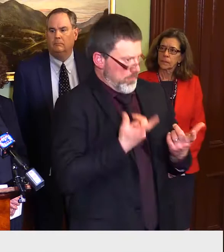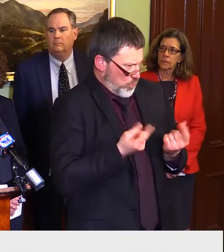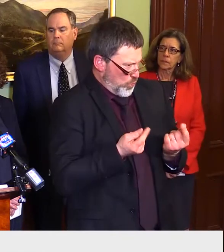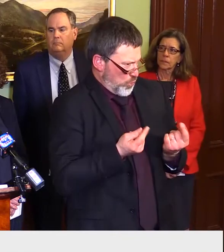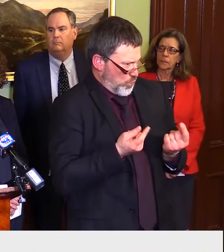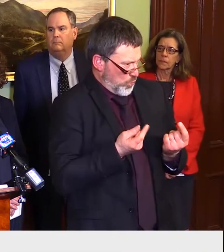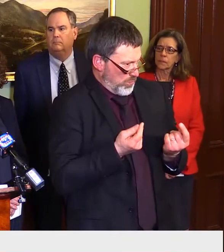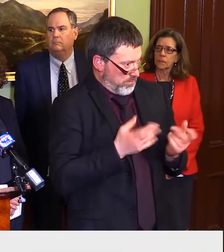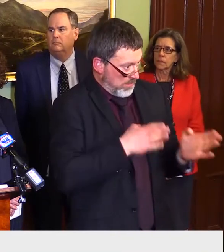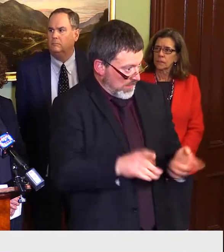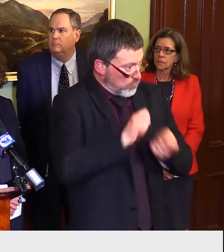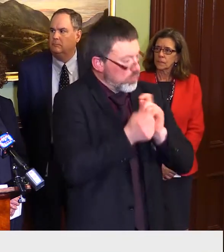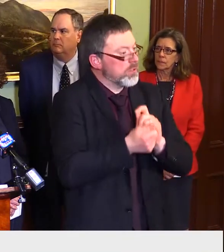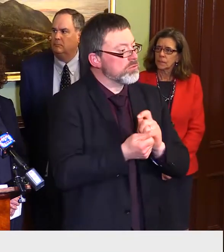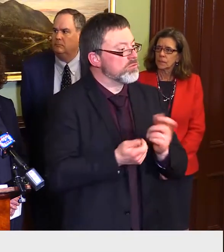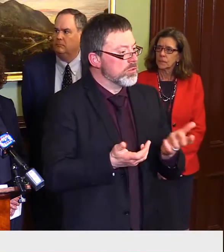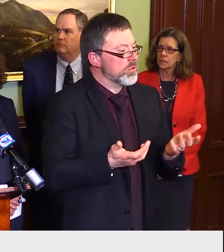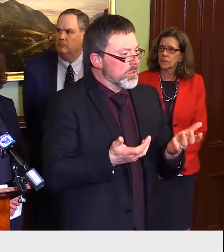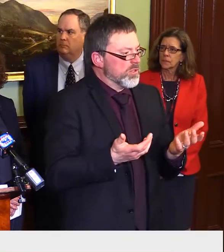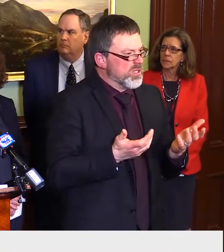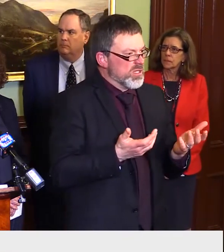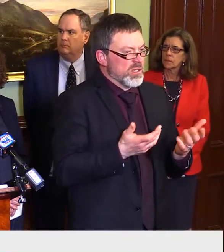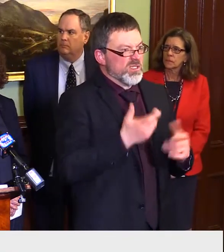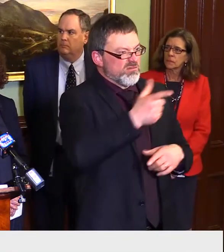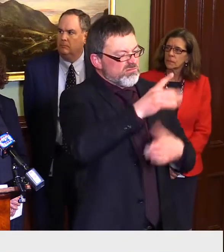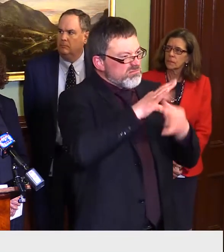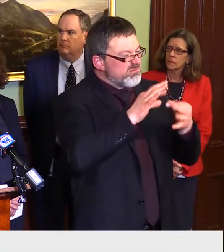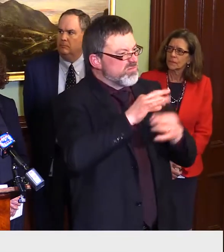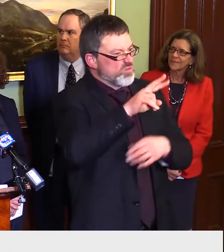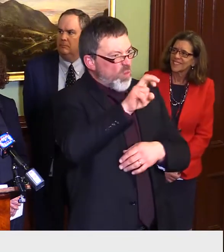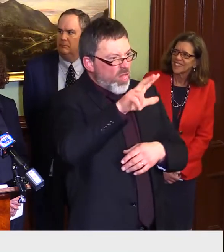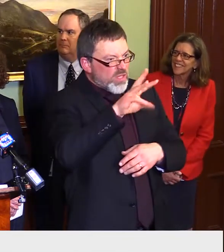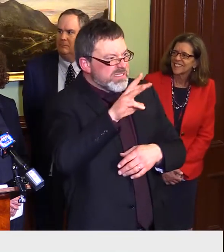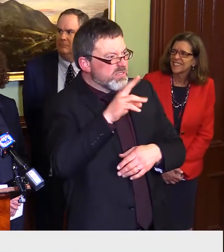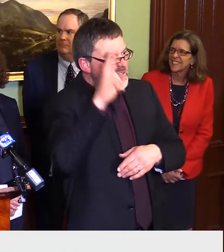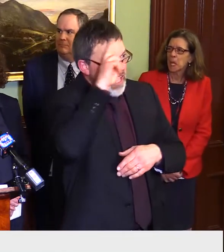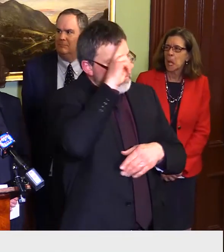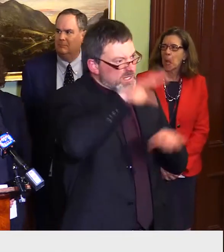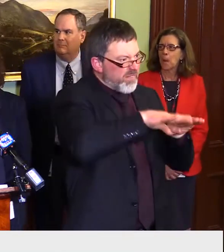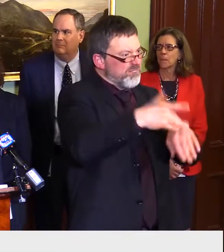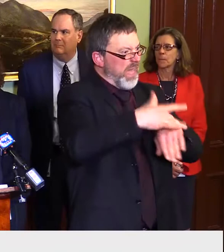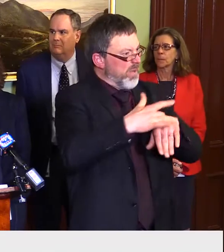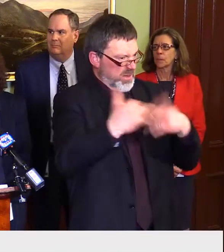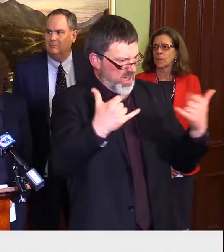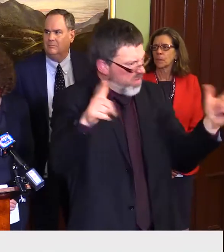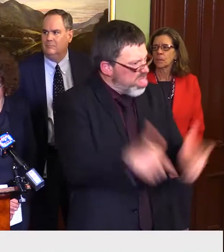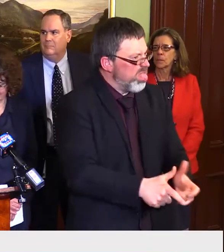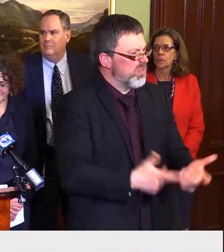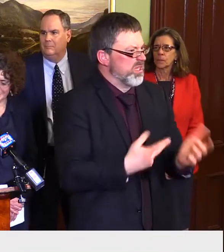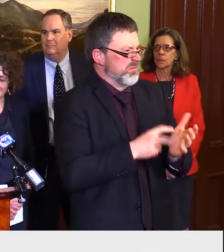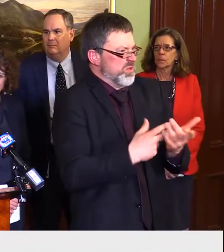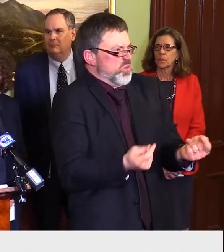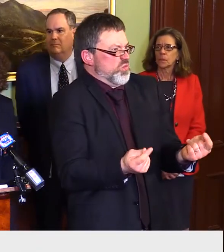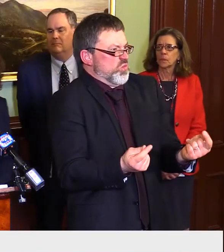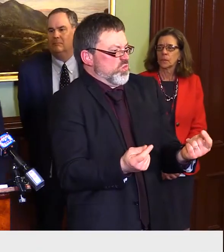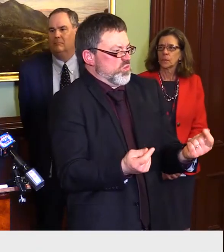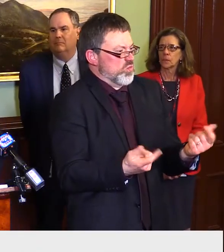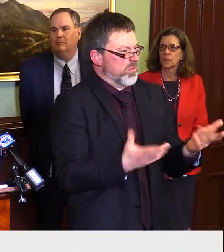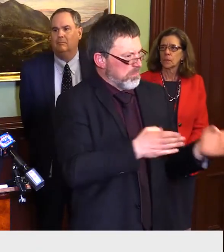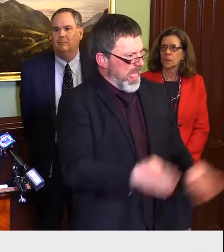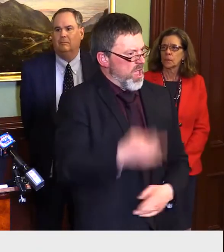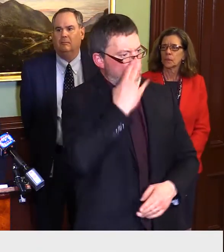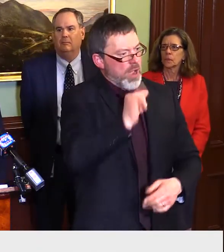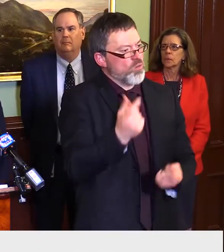And probably Dr. Bromstead could really speak to this, being from a hospital. But all the hospitals have medical